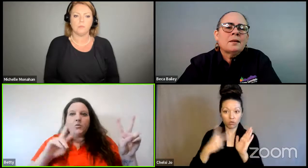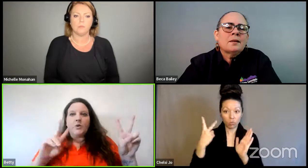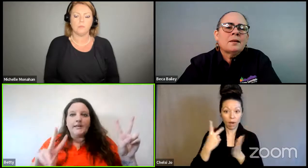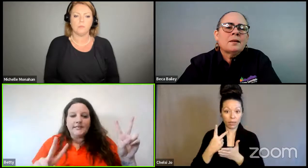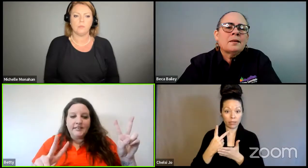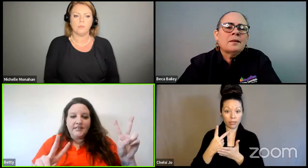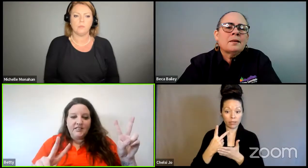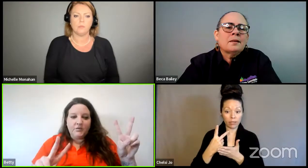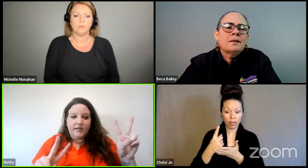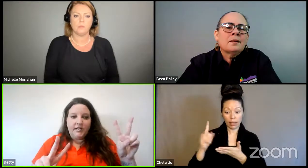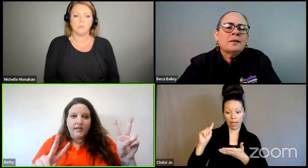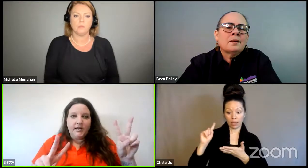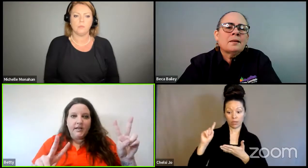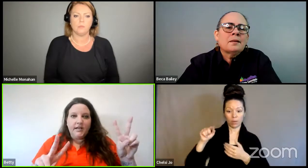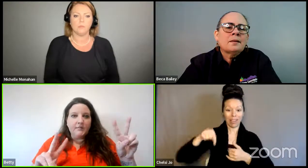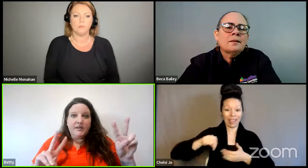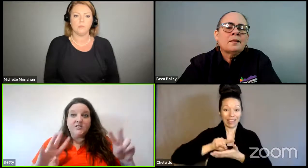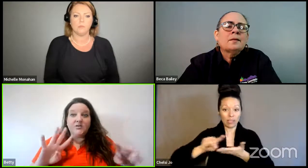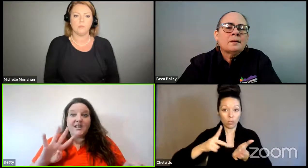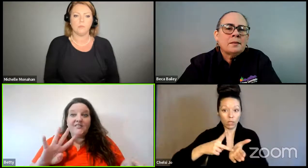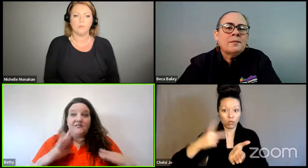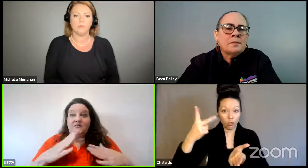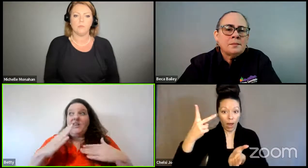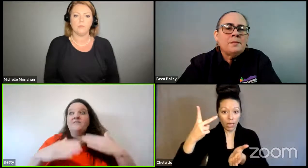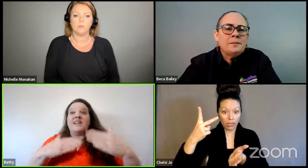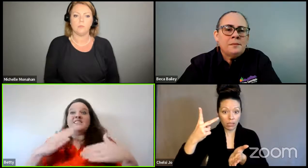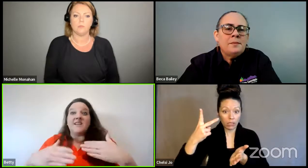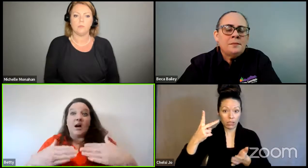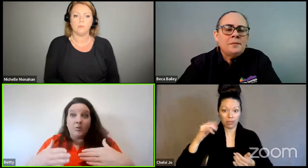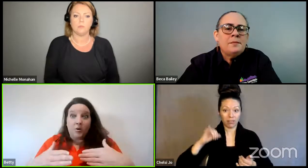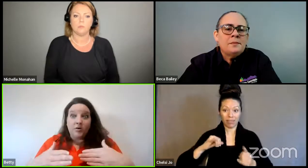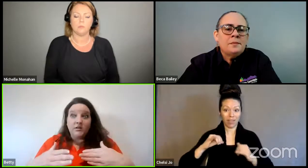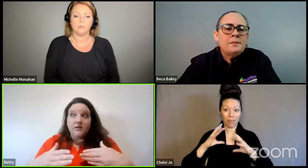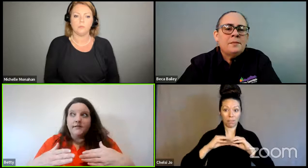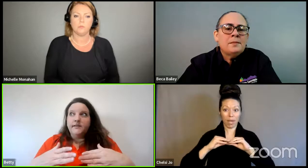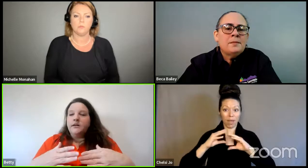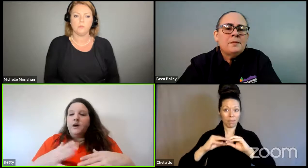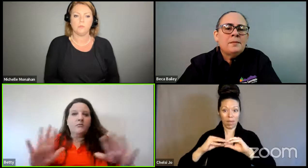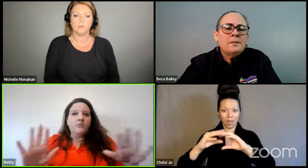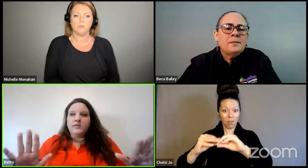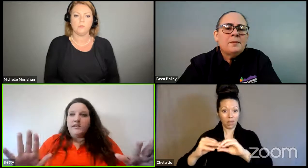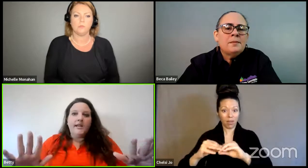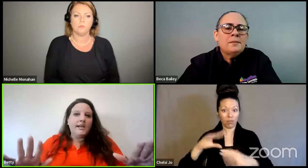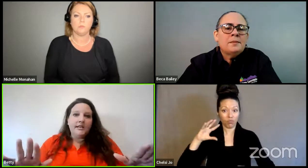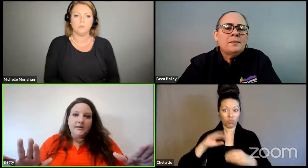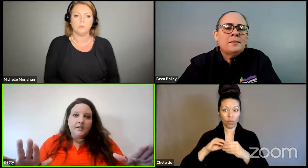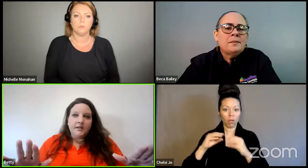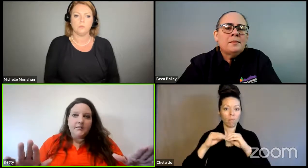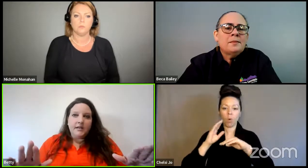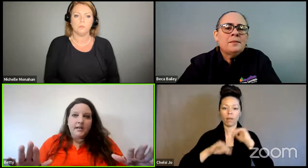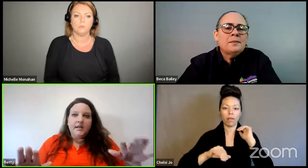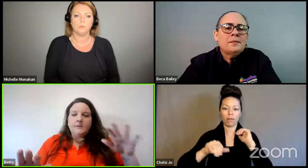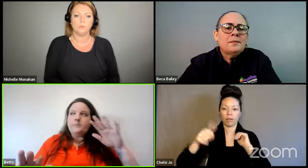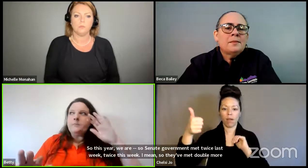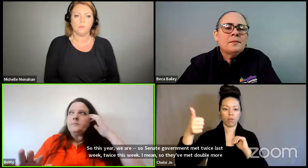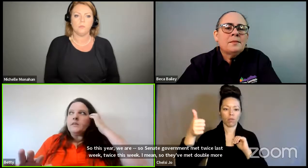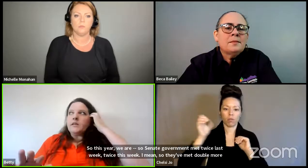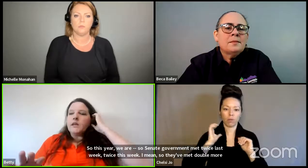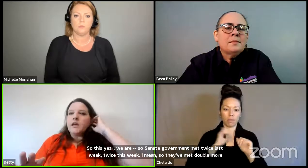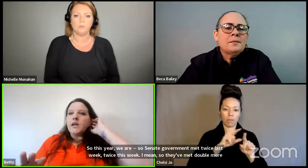week, twice this week. I mean, so they've met double more than any other committee.